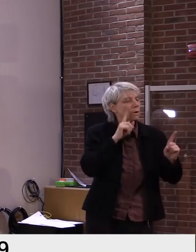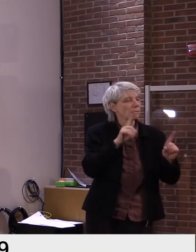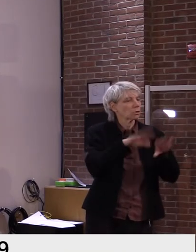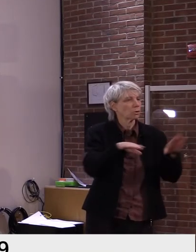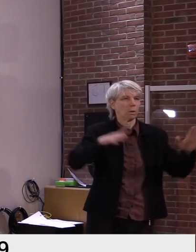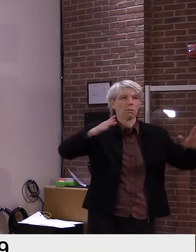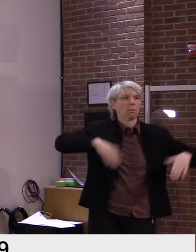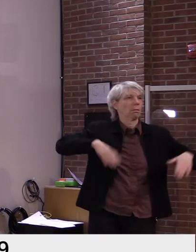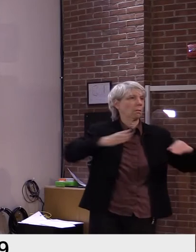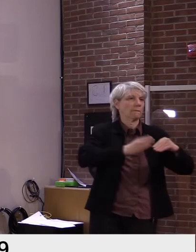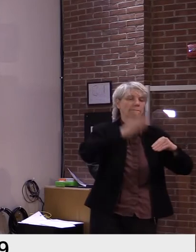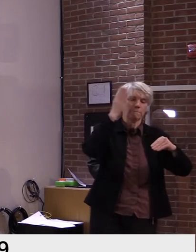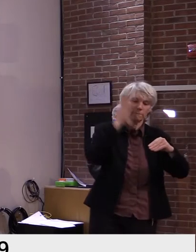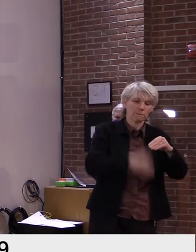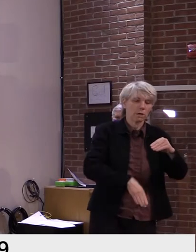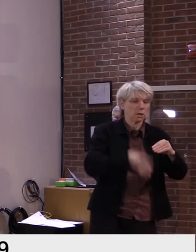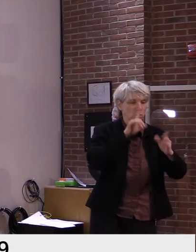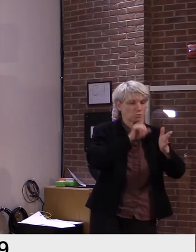point.